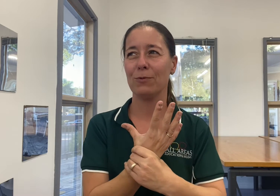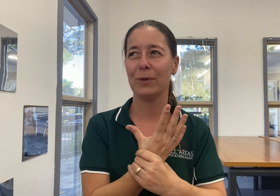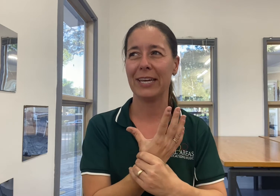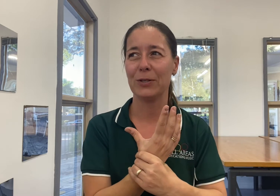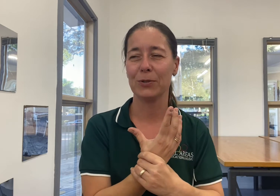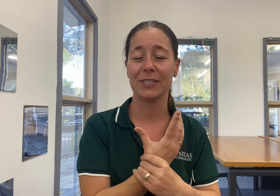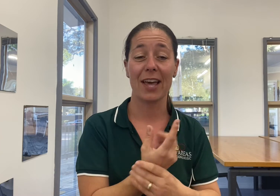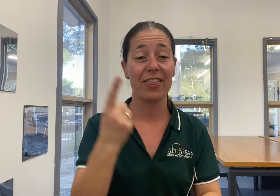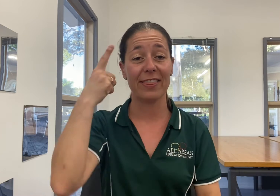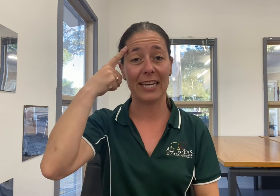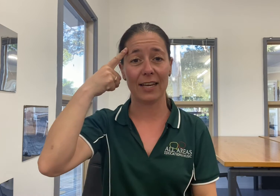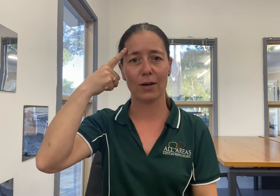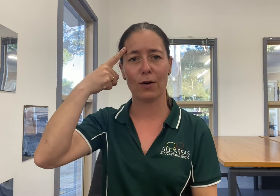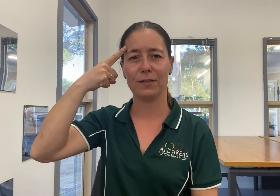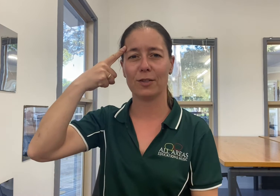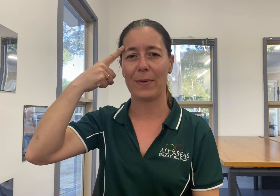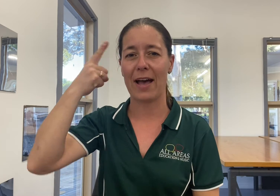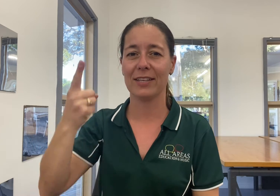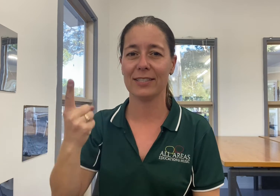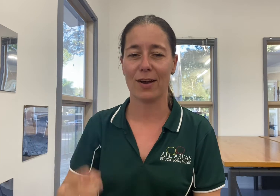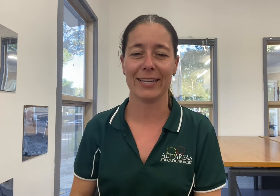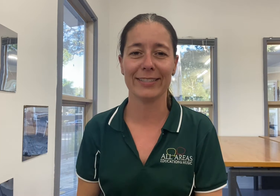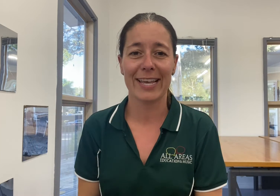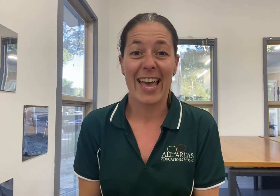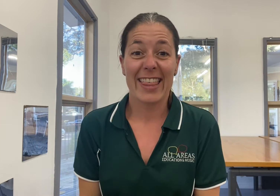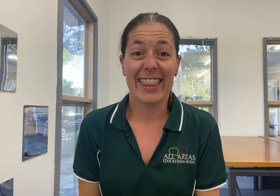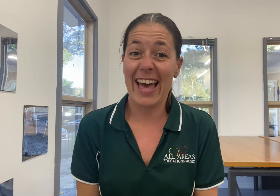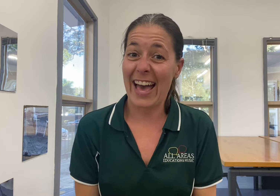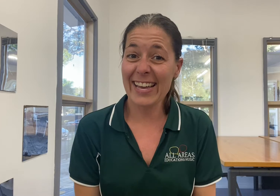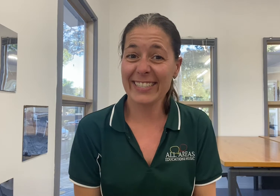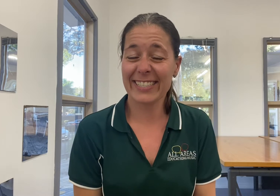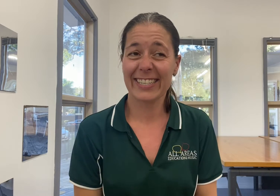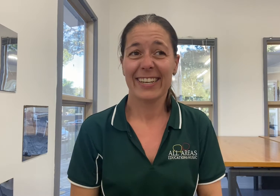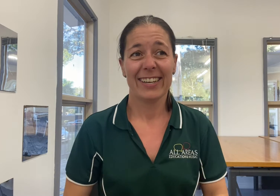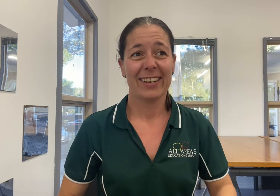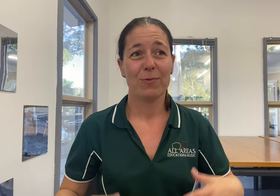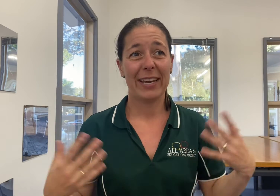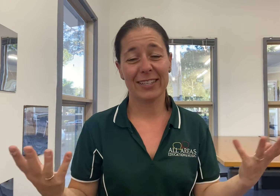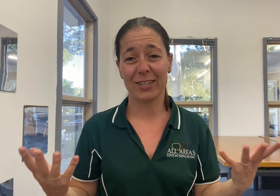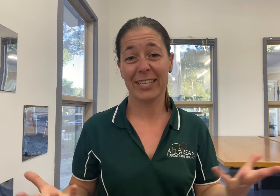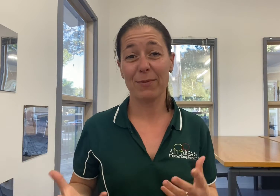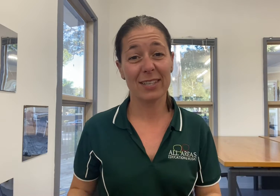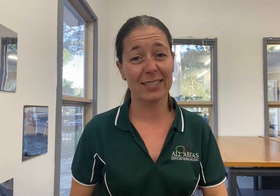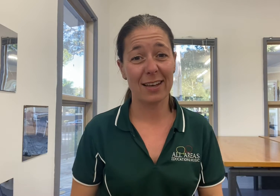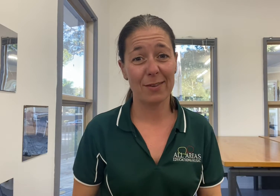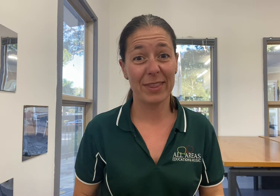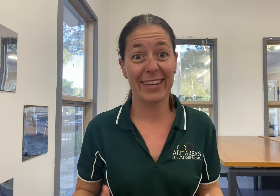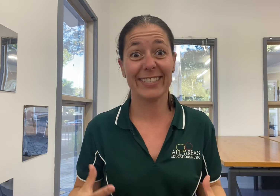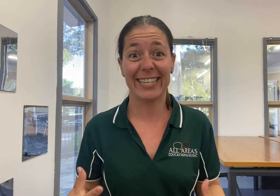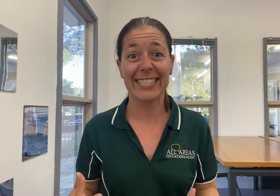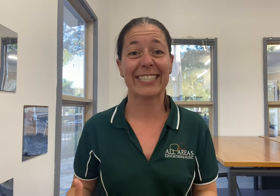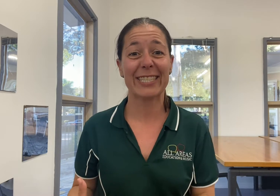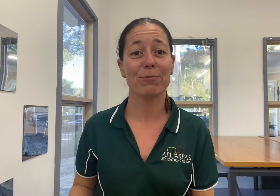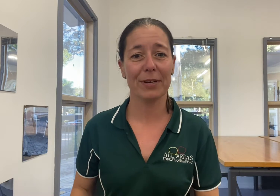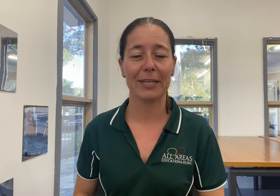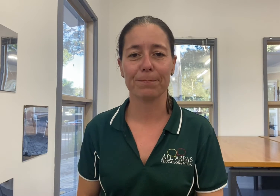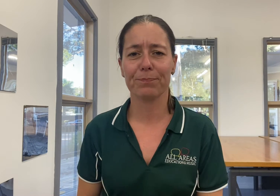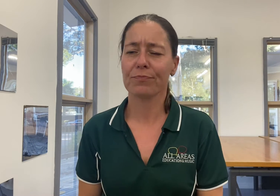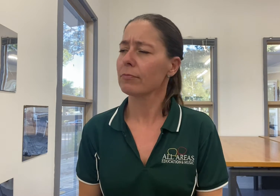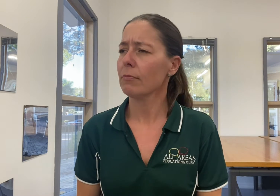we could think of some other signs that we associate with the season spring.